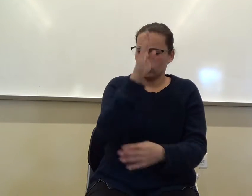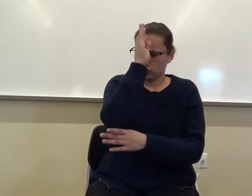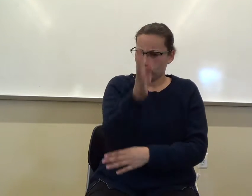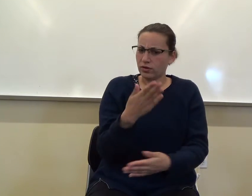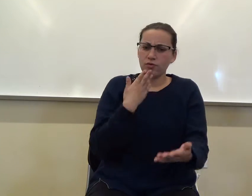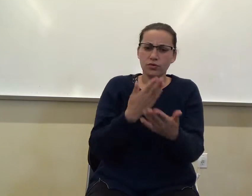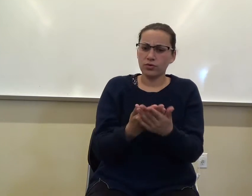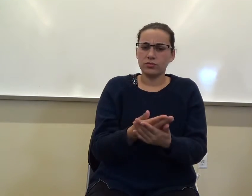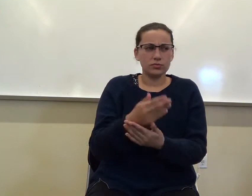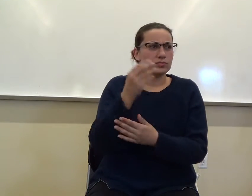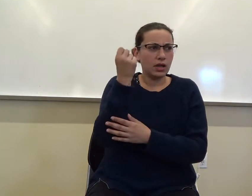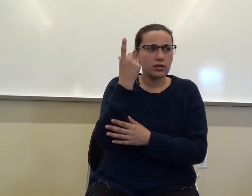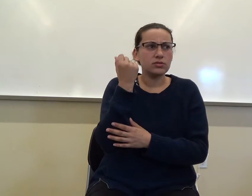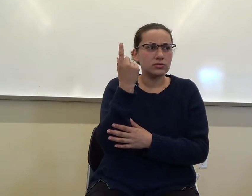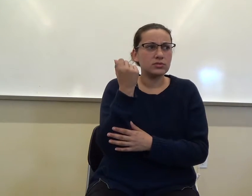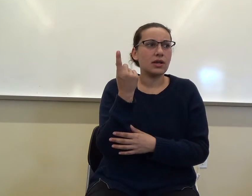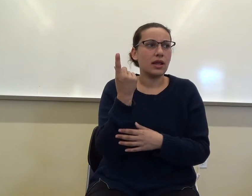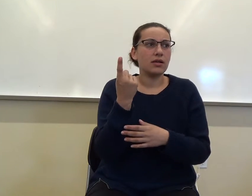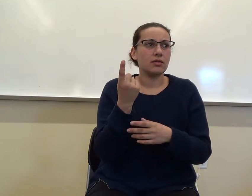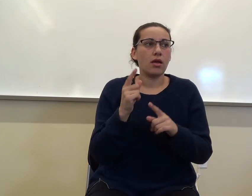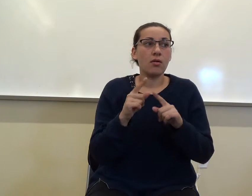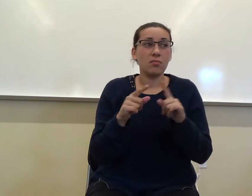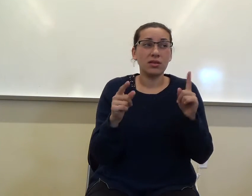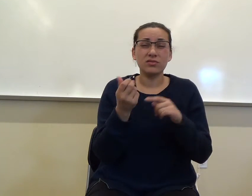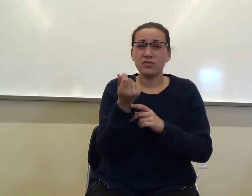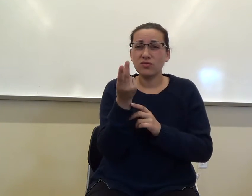the idea. But there's still some